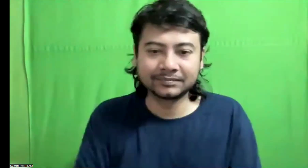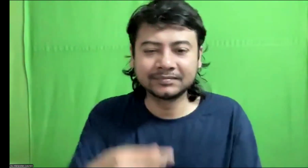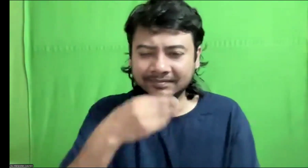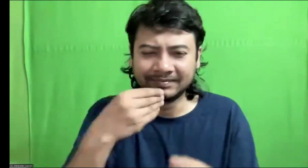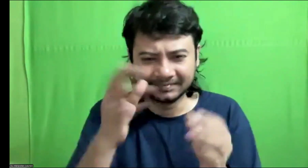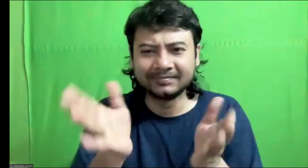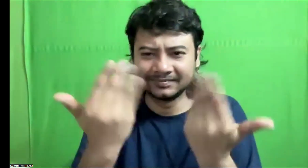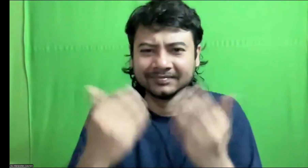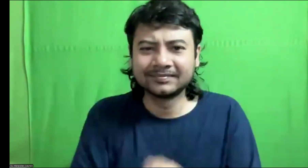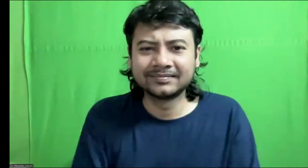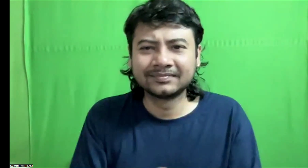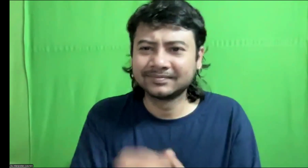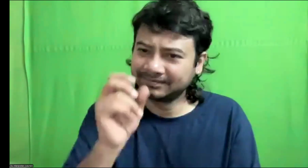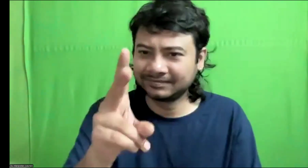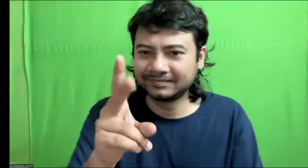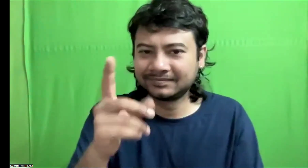I'm waiting.